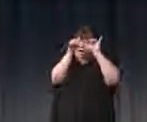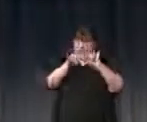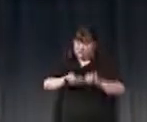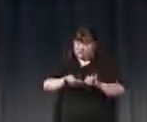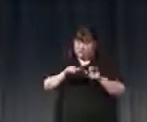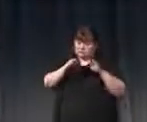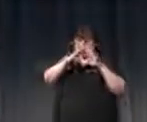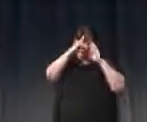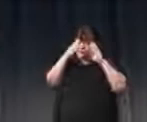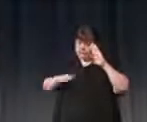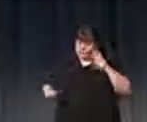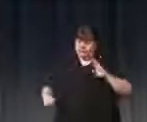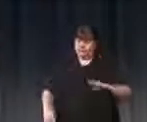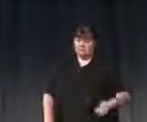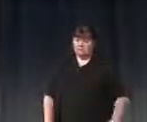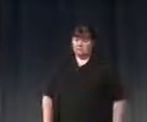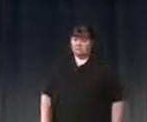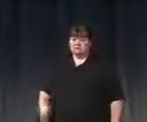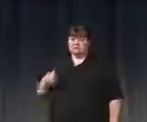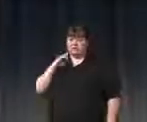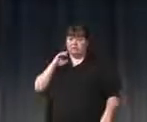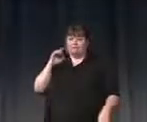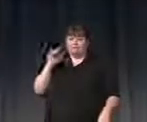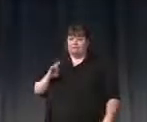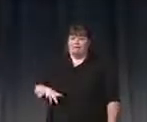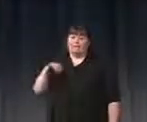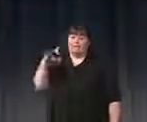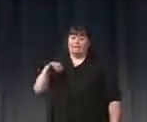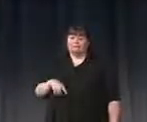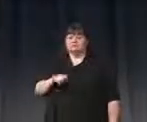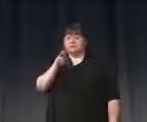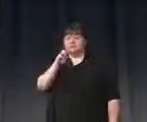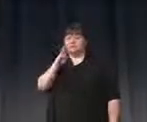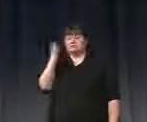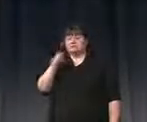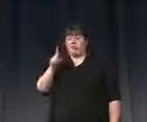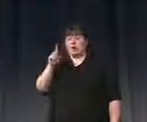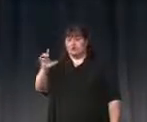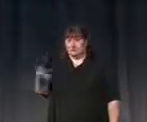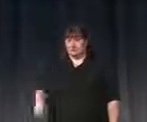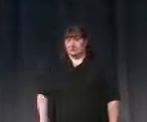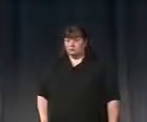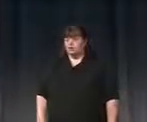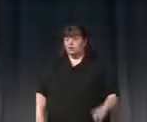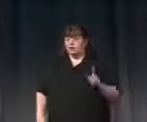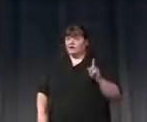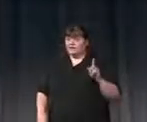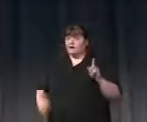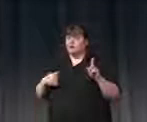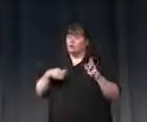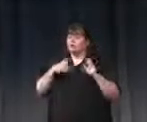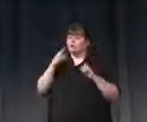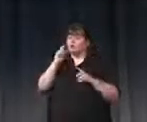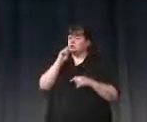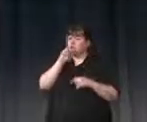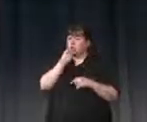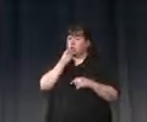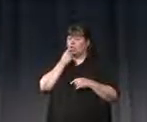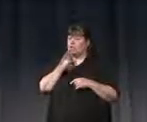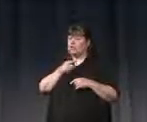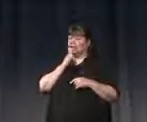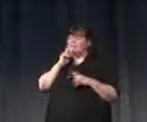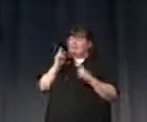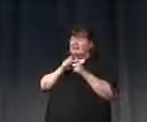frequency, right, you get something that sounds a lot like 26100. Here, what I'm going to play you, though, is something that's pretty cool. What we've done is